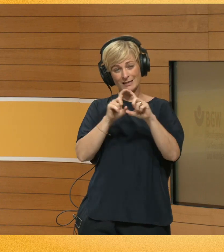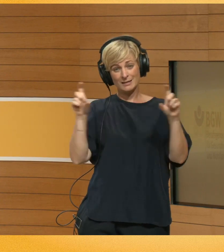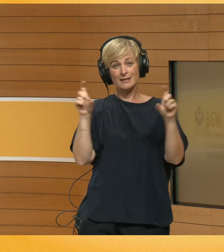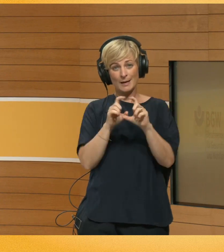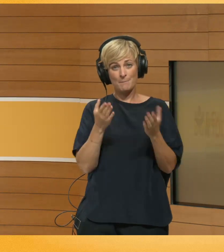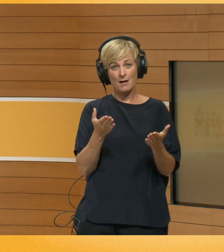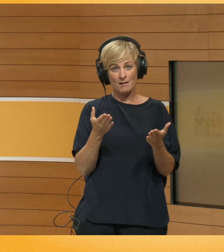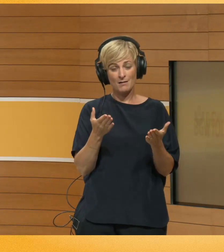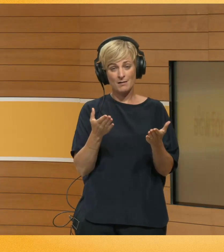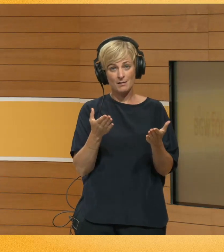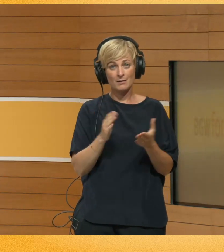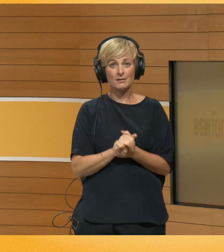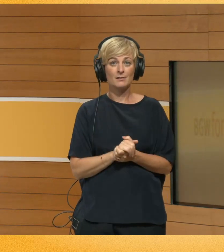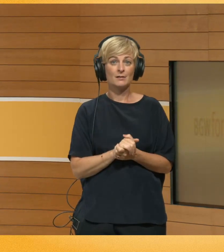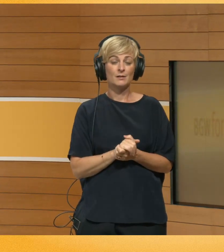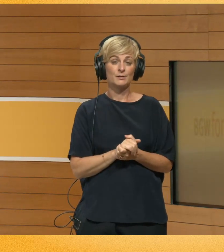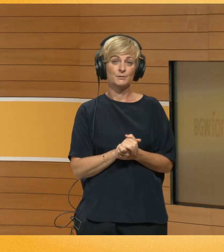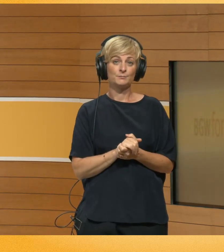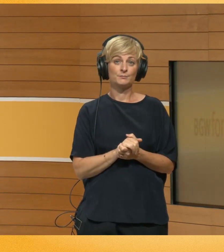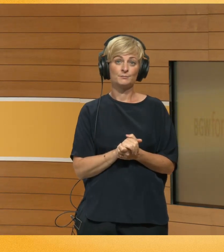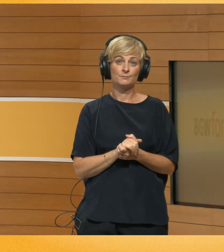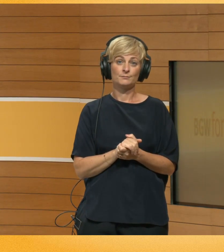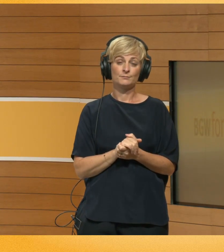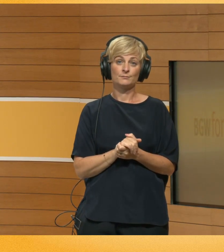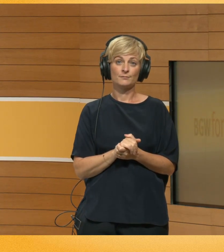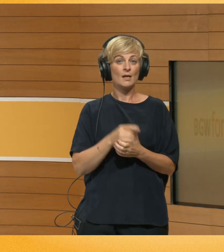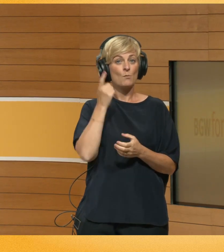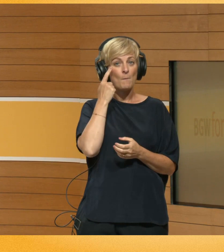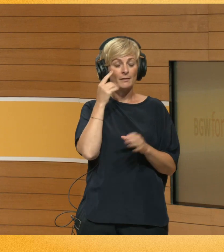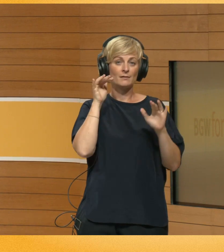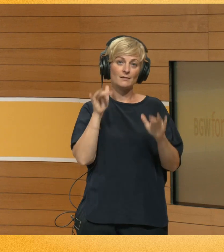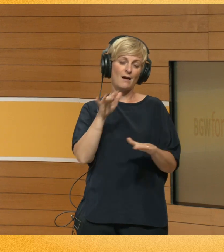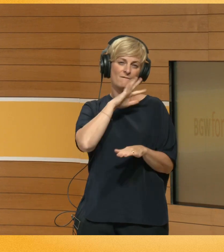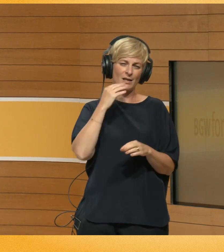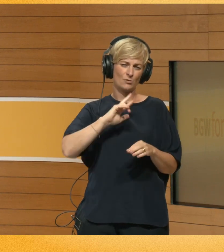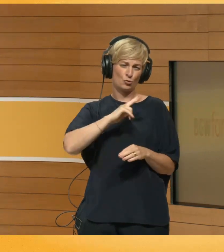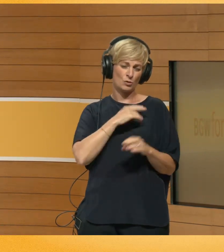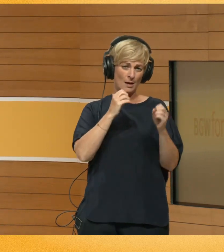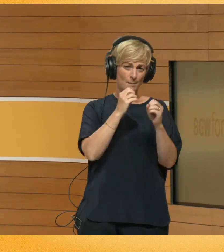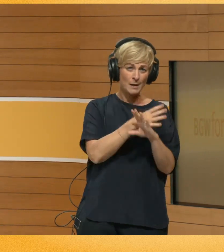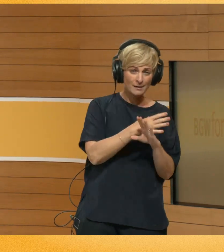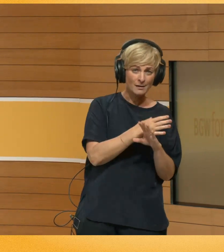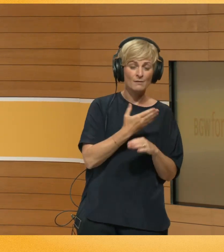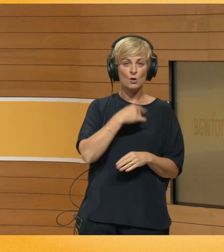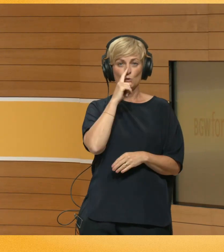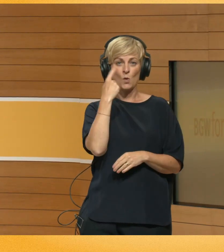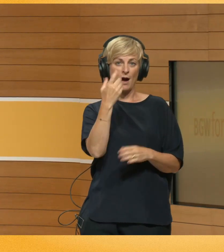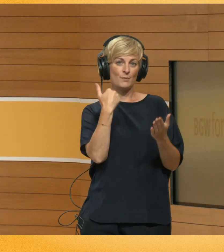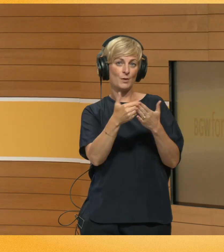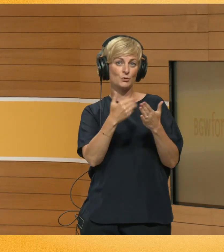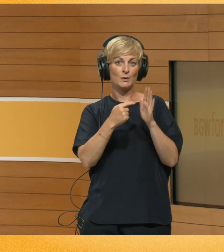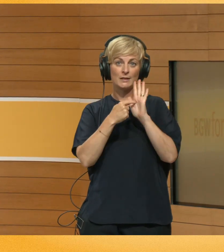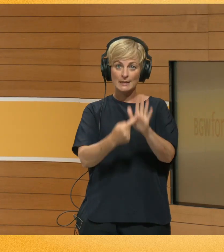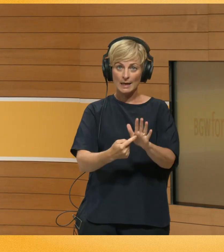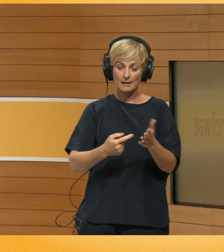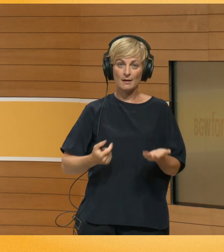media and so on. I just wanted to show this as an example because when we have children looking after their health and